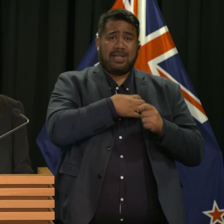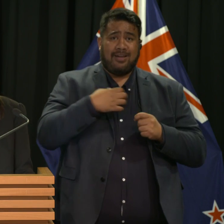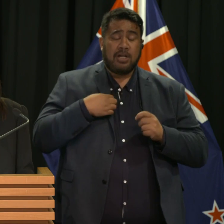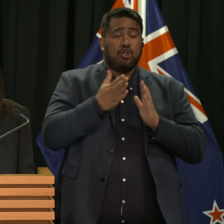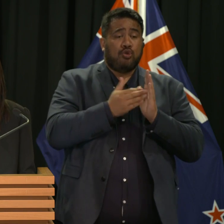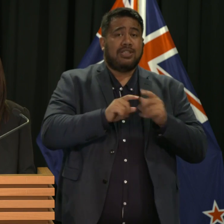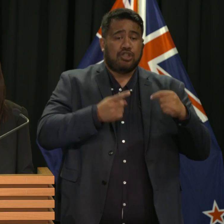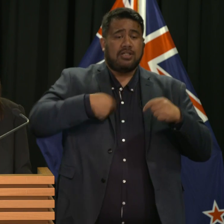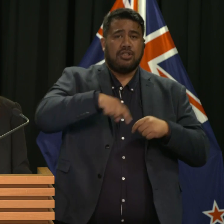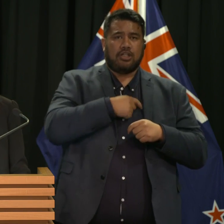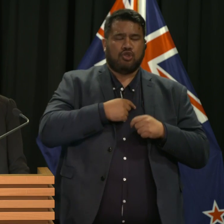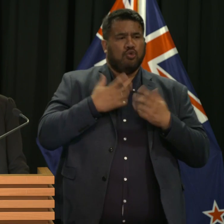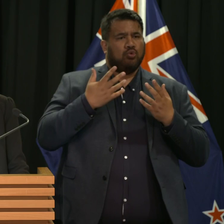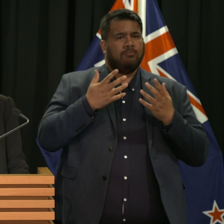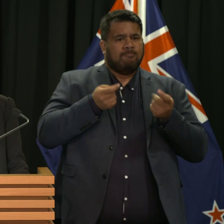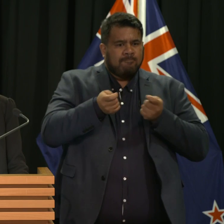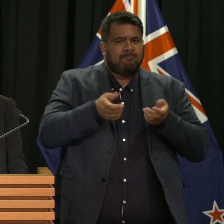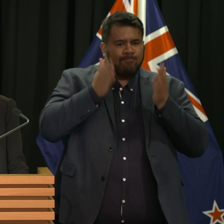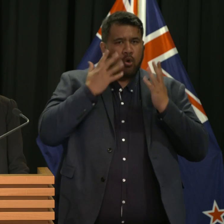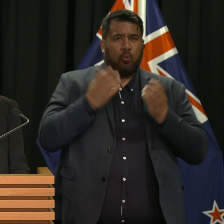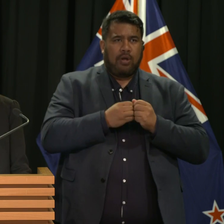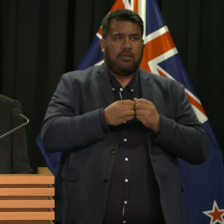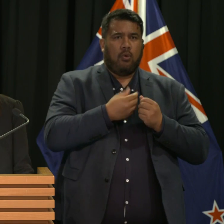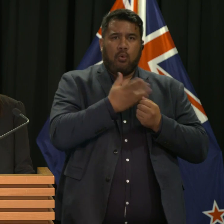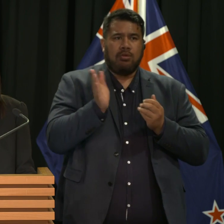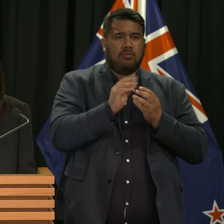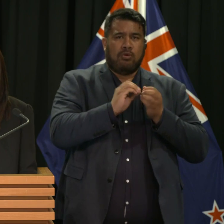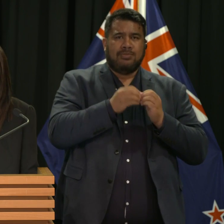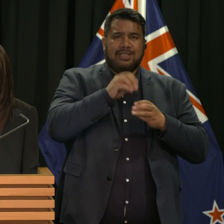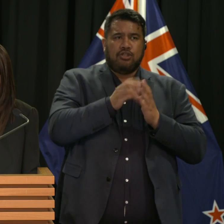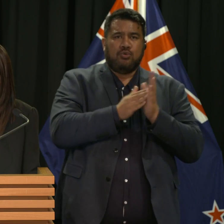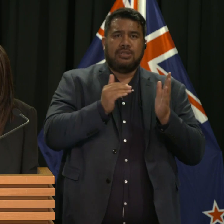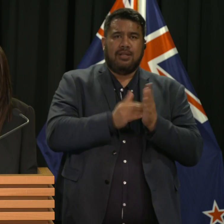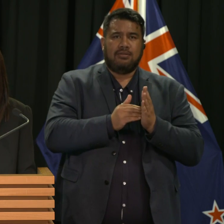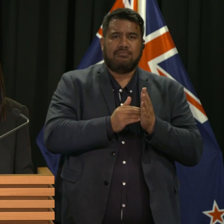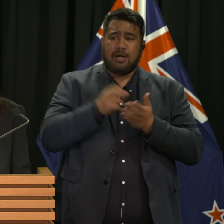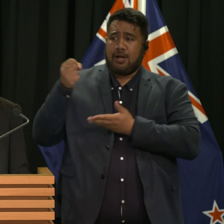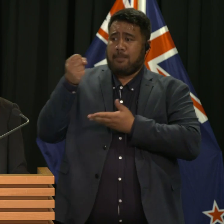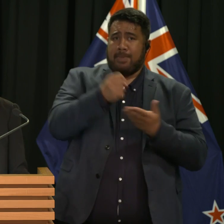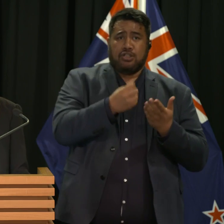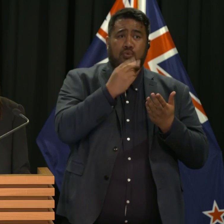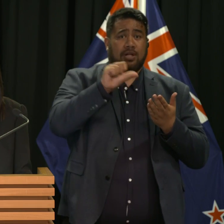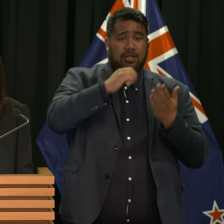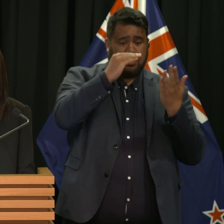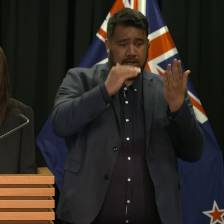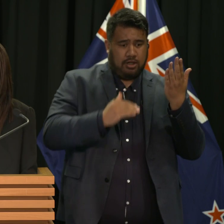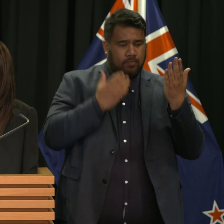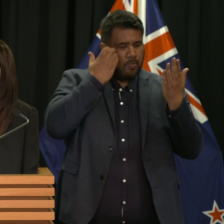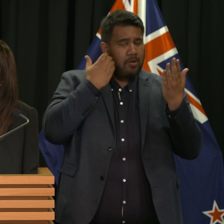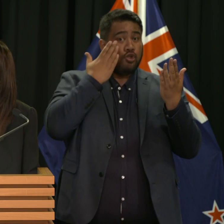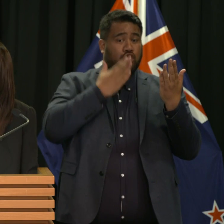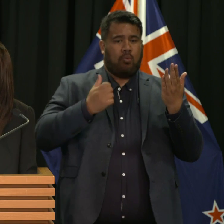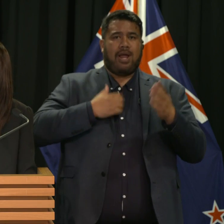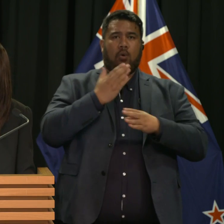New Zealanders will see as we approach Budget 2019. The coalition government is focused on the long-term issues that our country